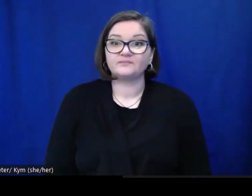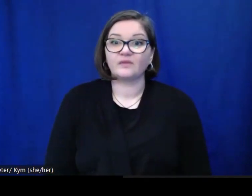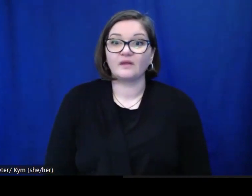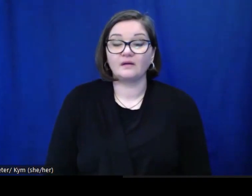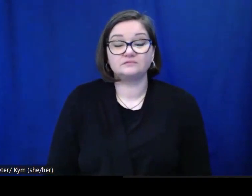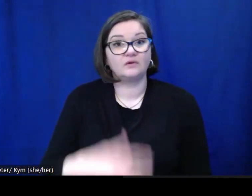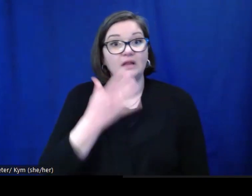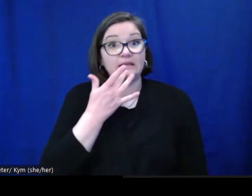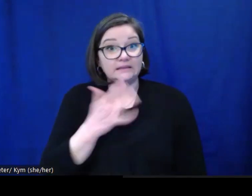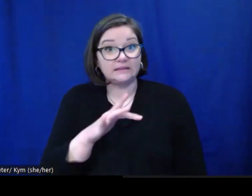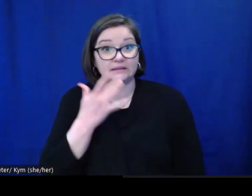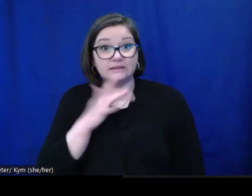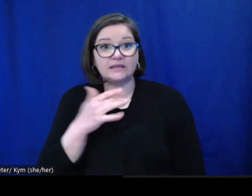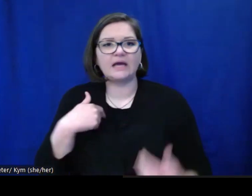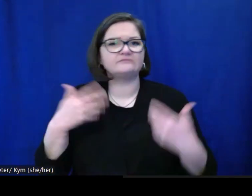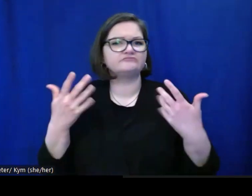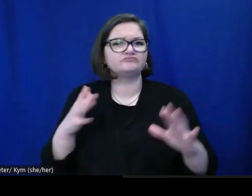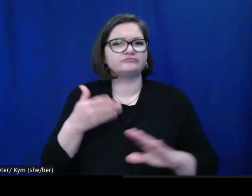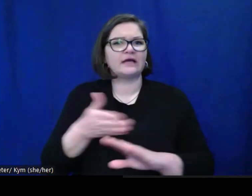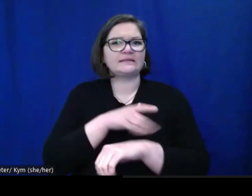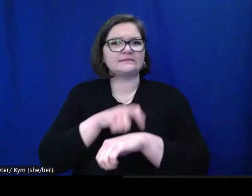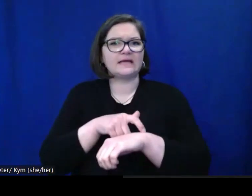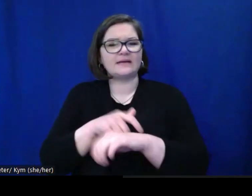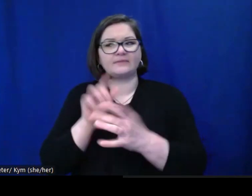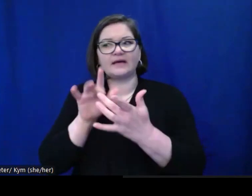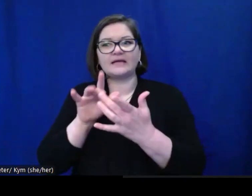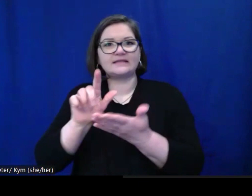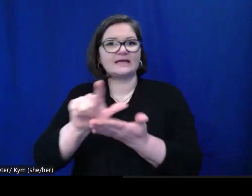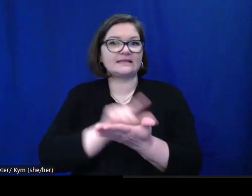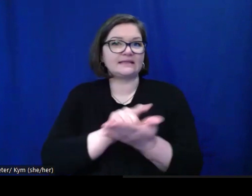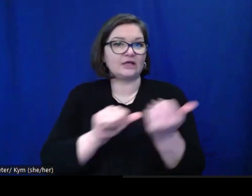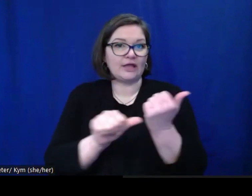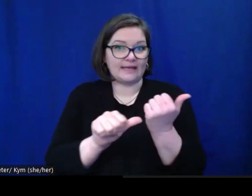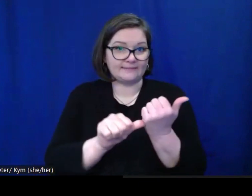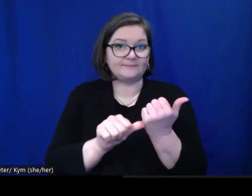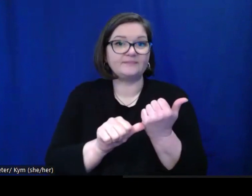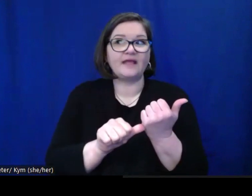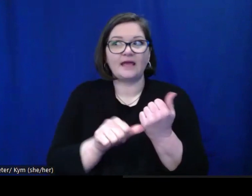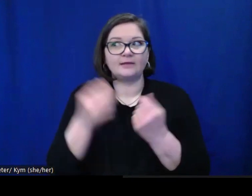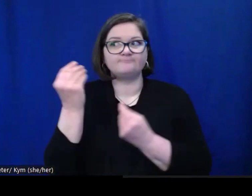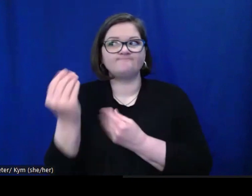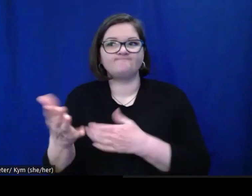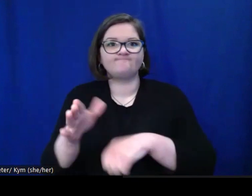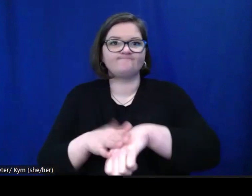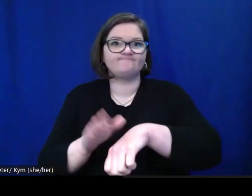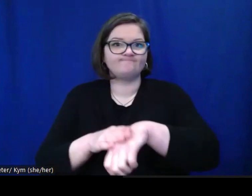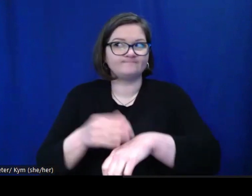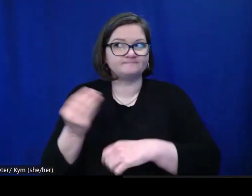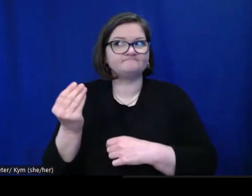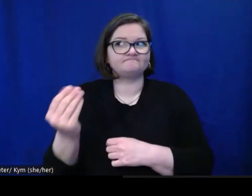Luckily, I already contacted legal aid and alerted them to that fact.